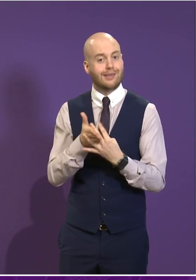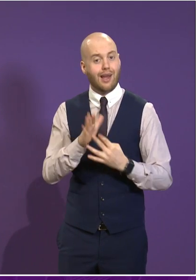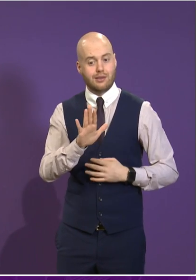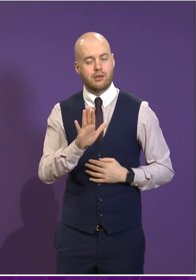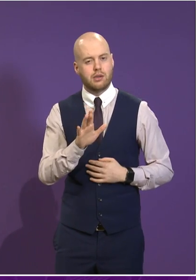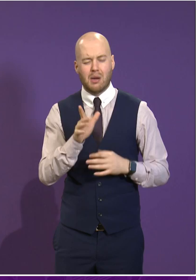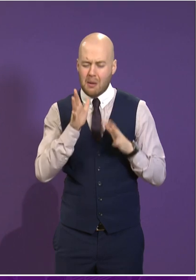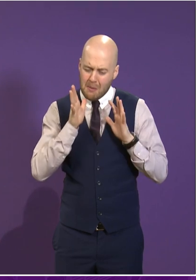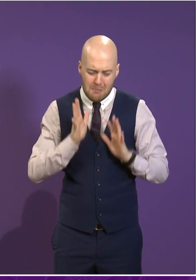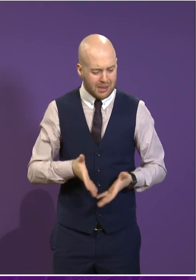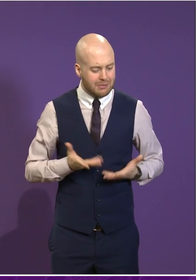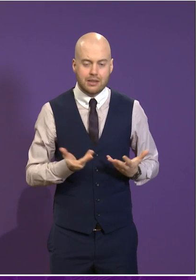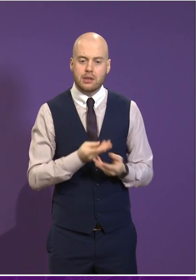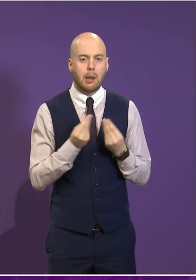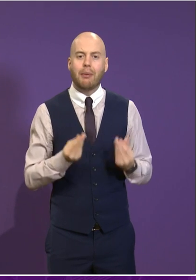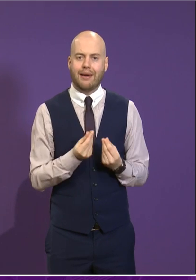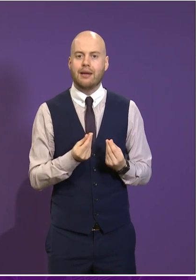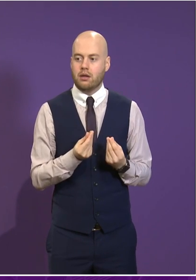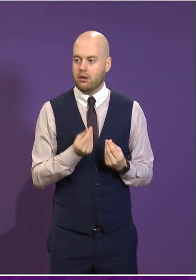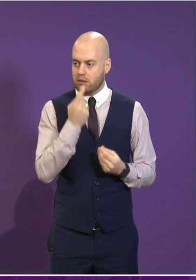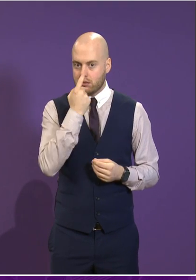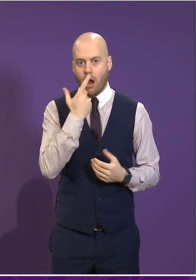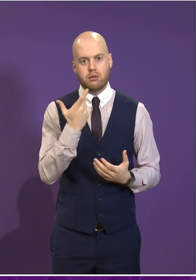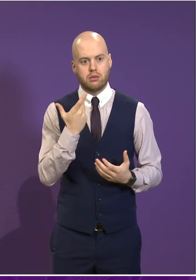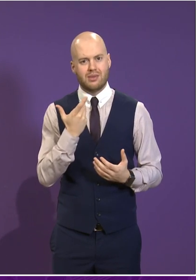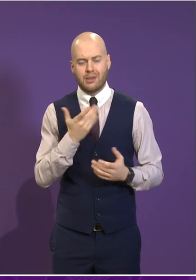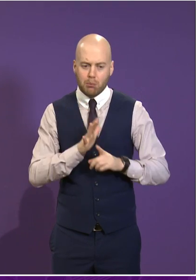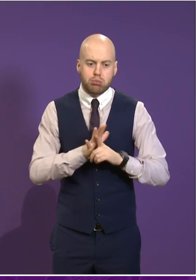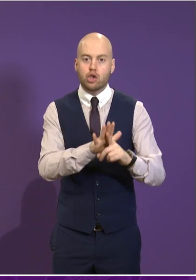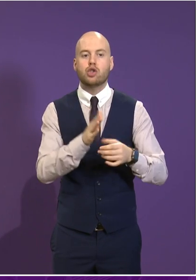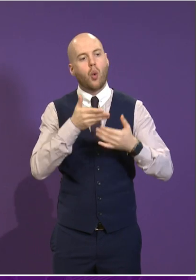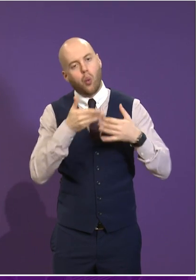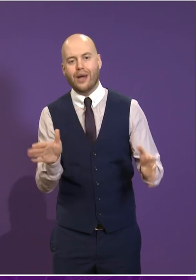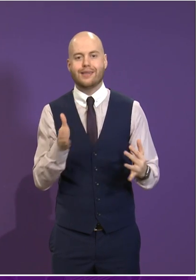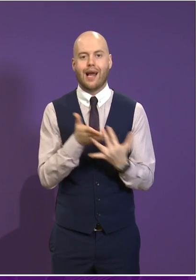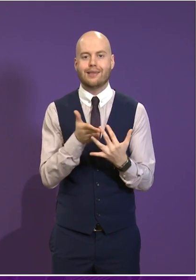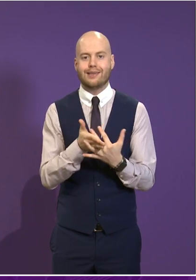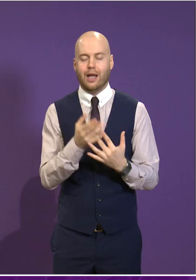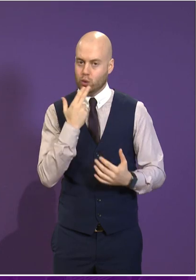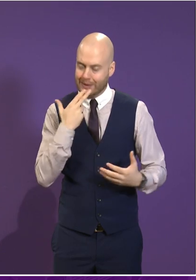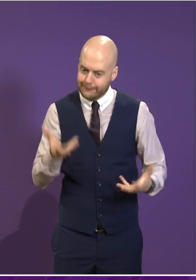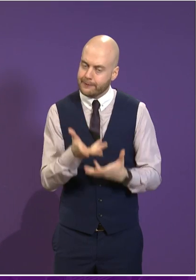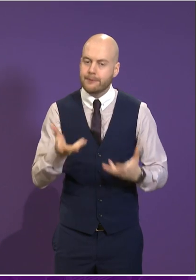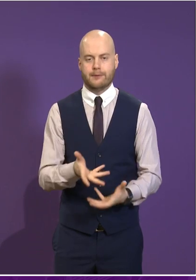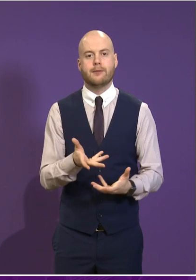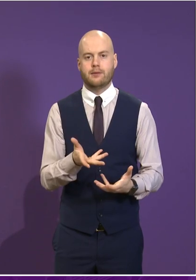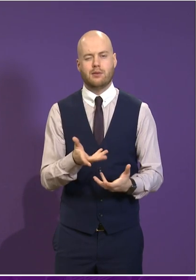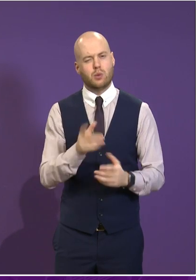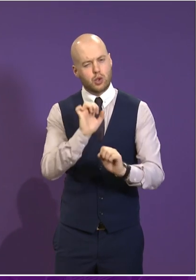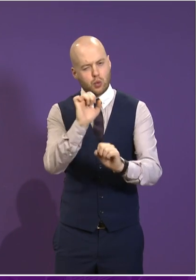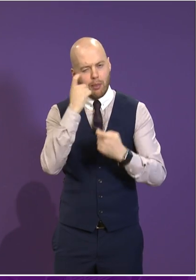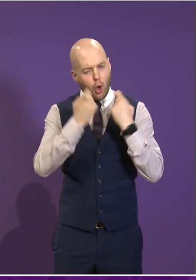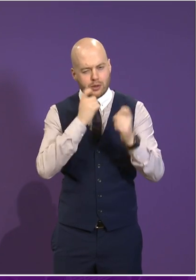another mechanism for ensuring that more is done to widen access. And I'd be interested in your thoughts on that.